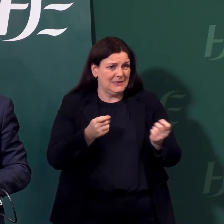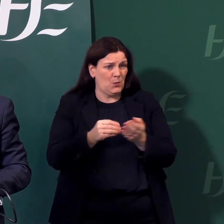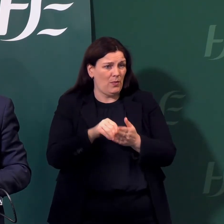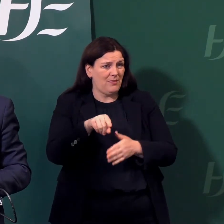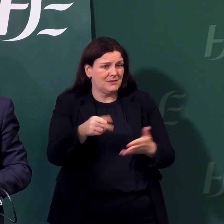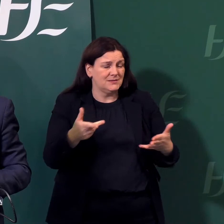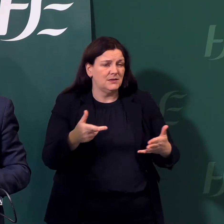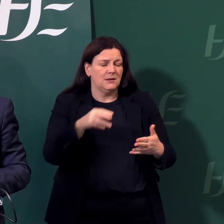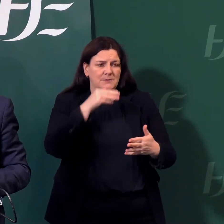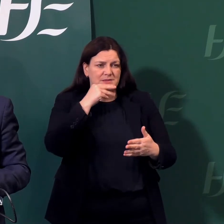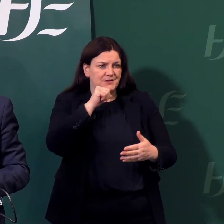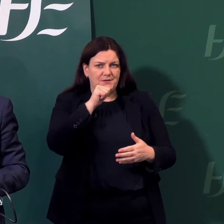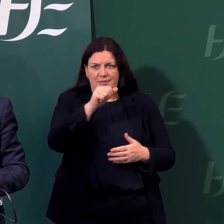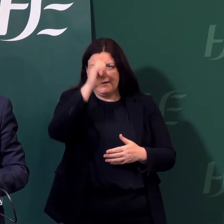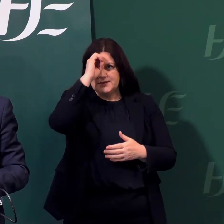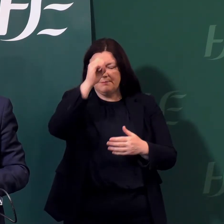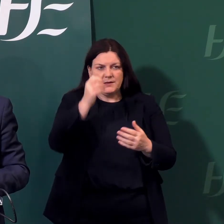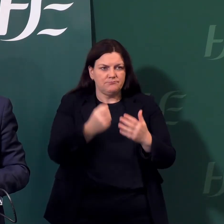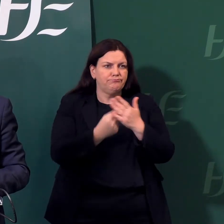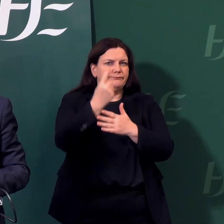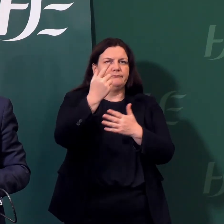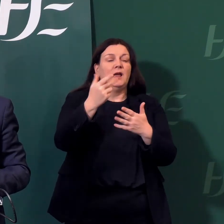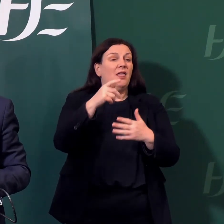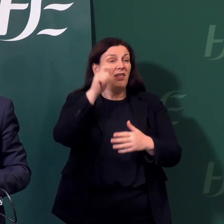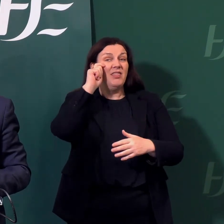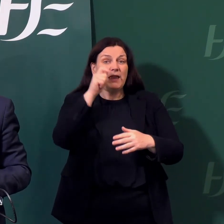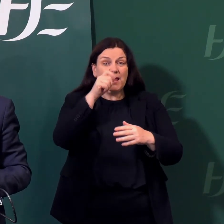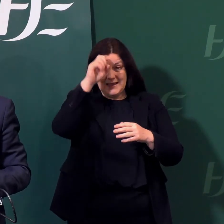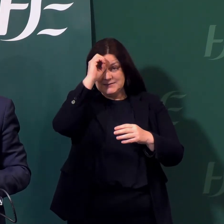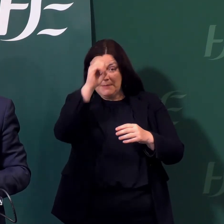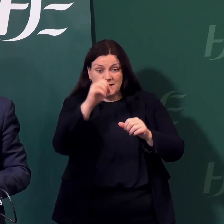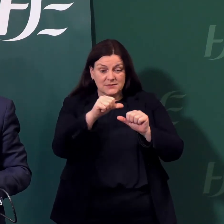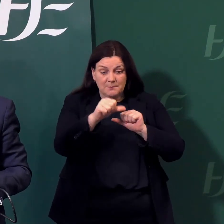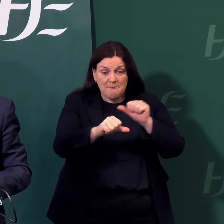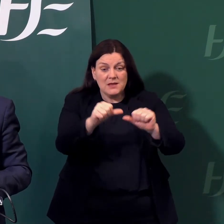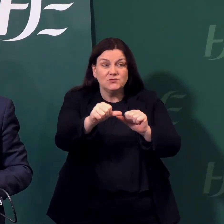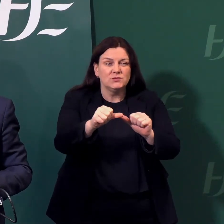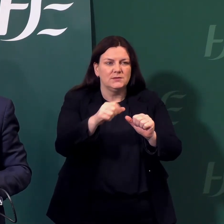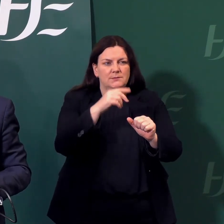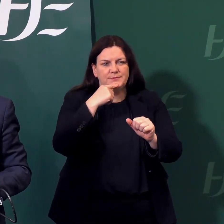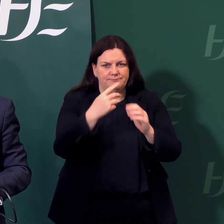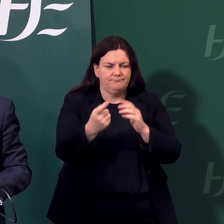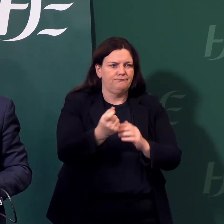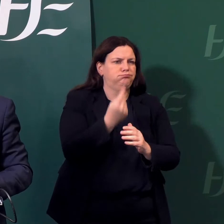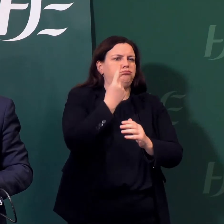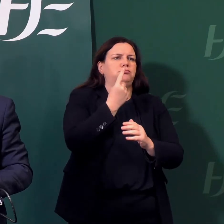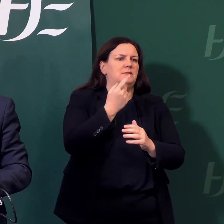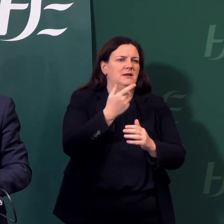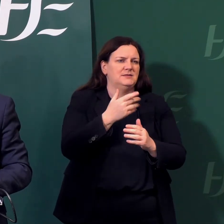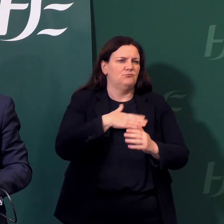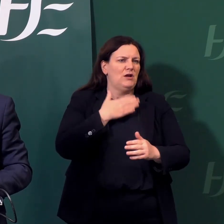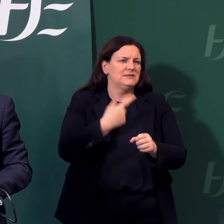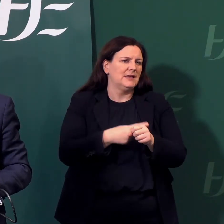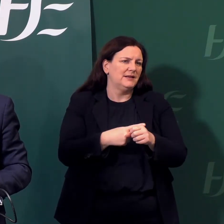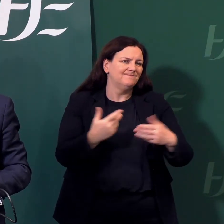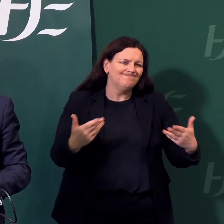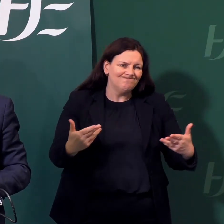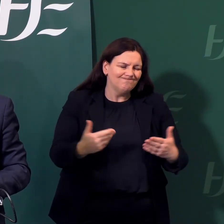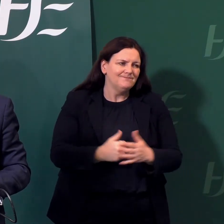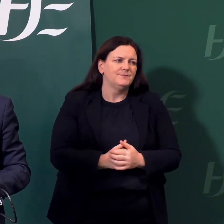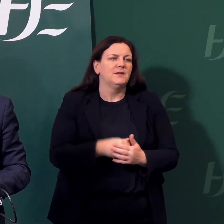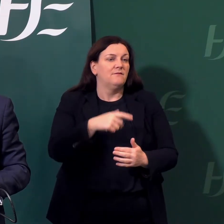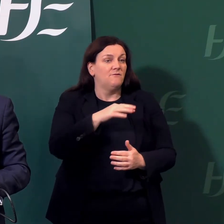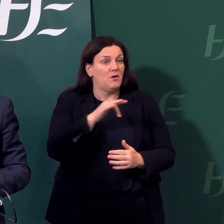of the unpredictability. And any time we think we can predict what's ahead, it comes back and surprises us again. But from a